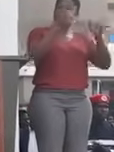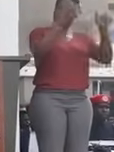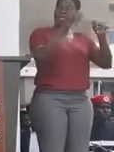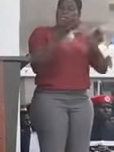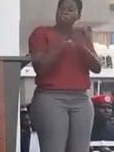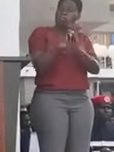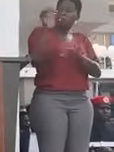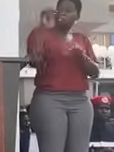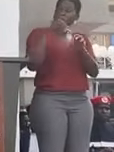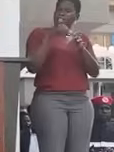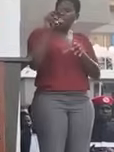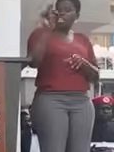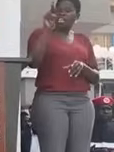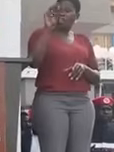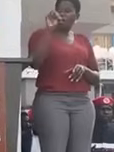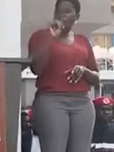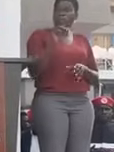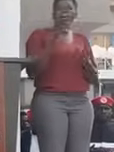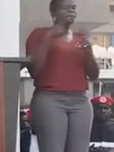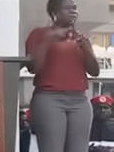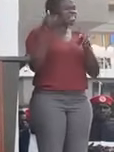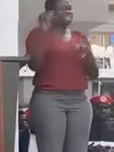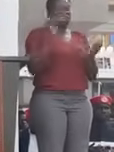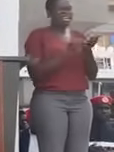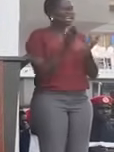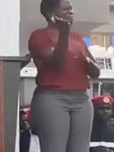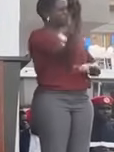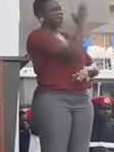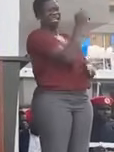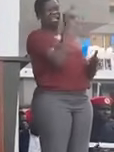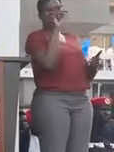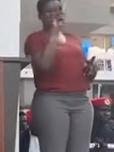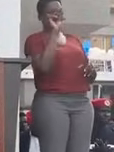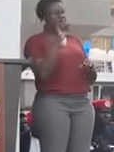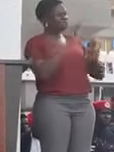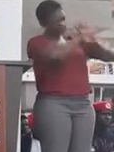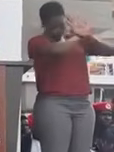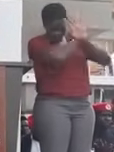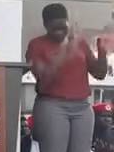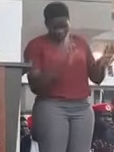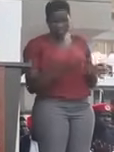NRM. He will never go back to NRM, he said so. He's with NUP.